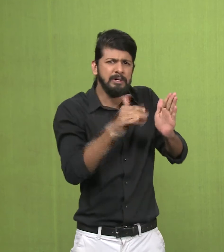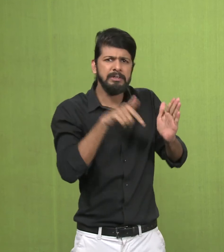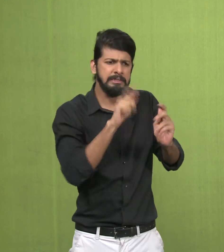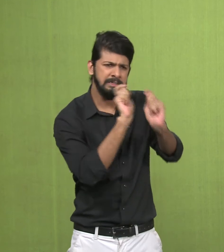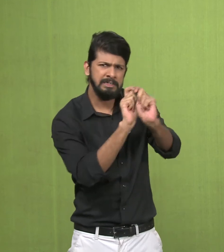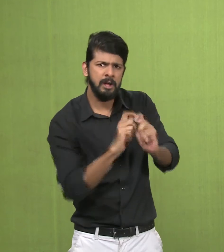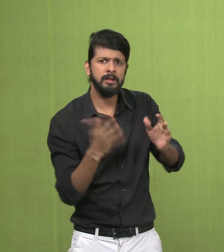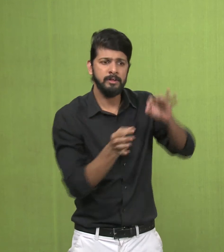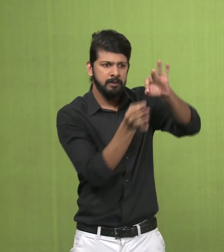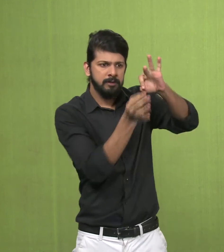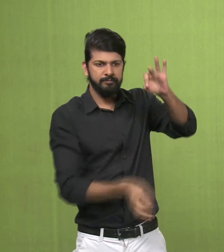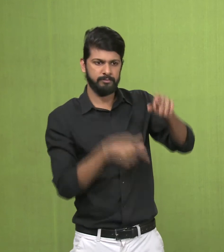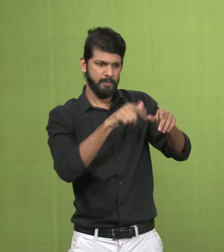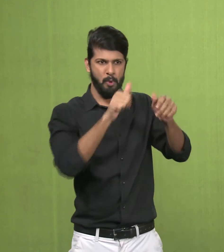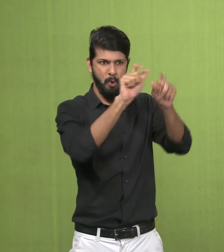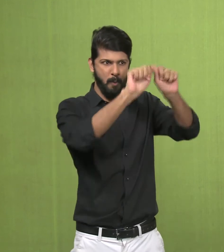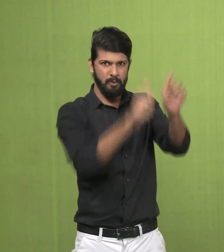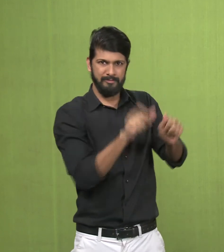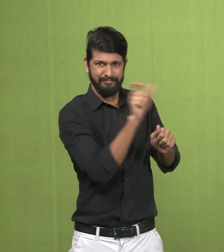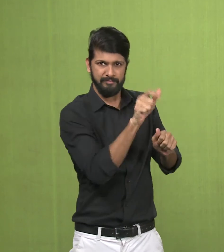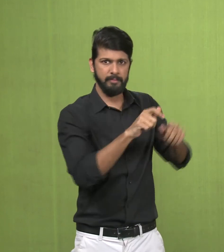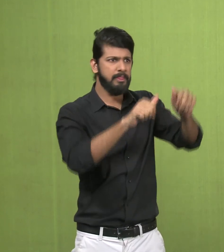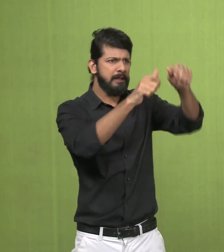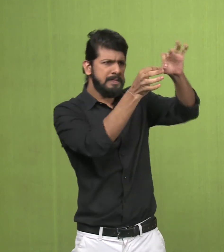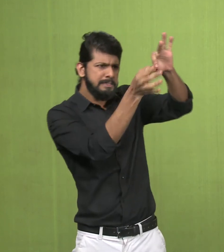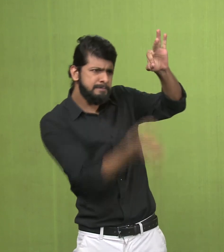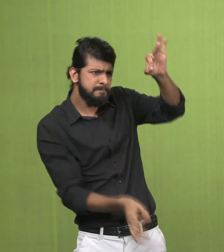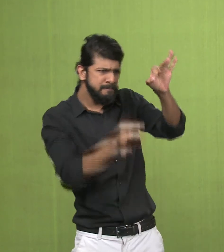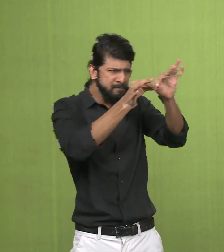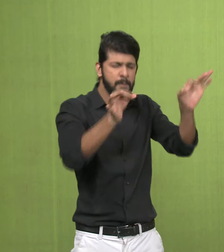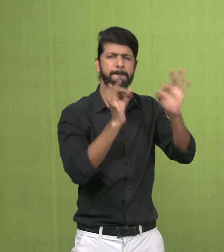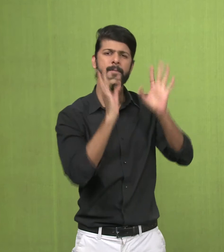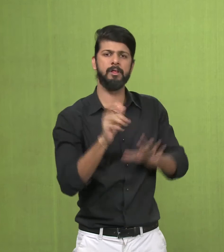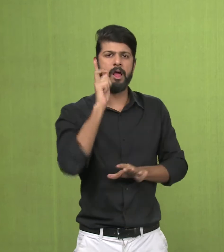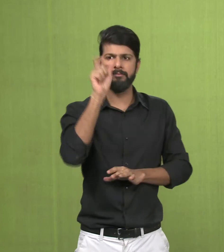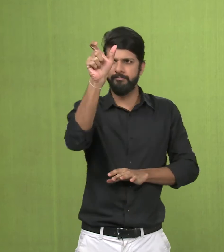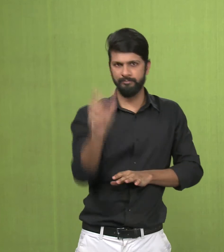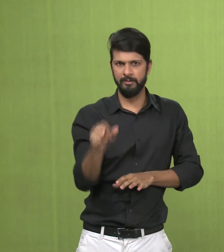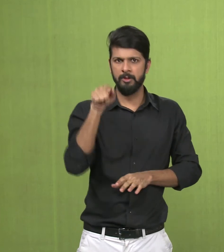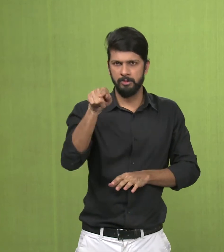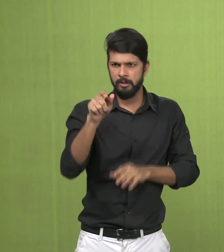There was great attention to the anatomy of the figures,